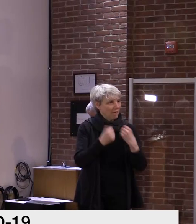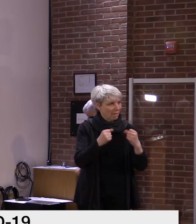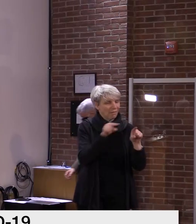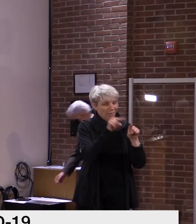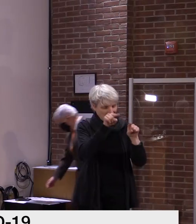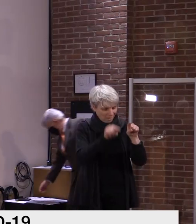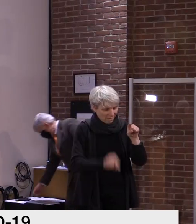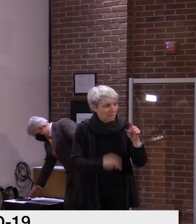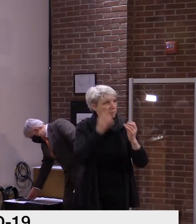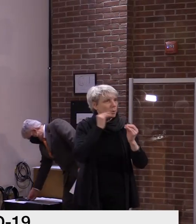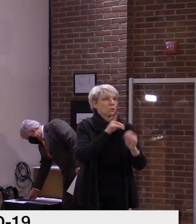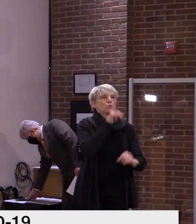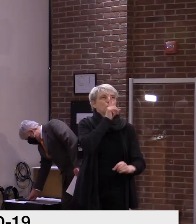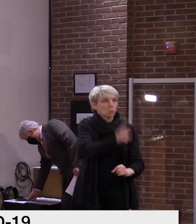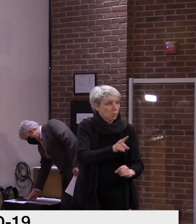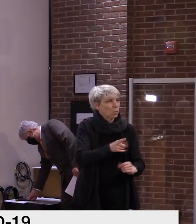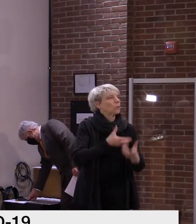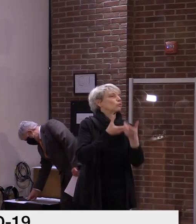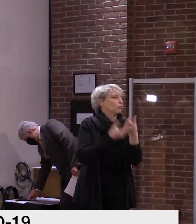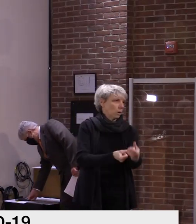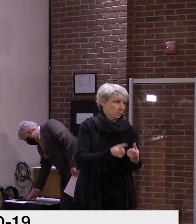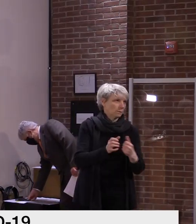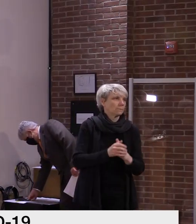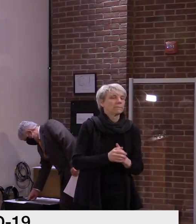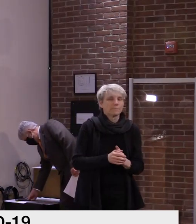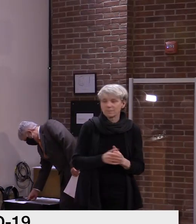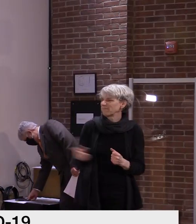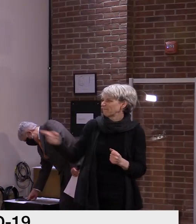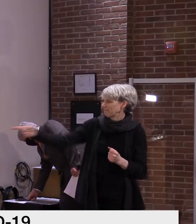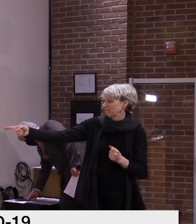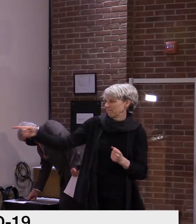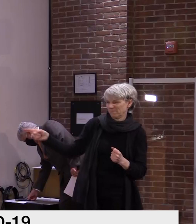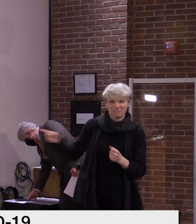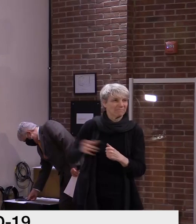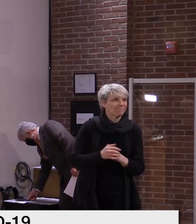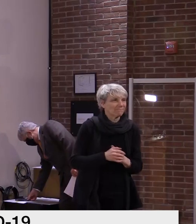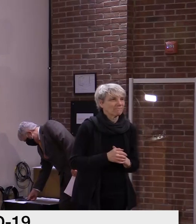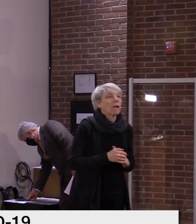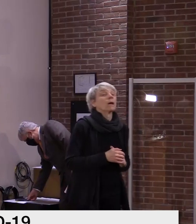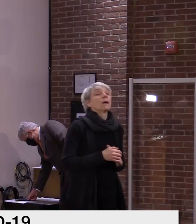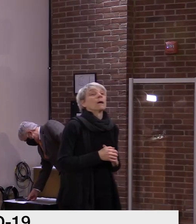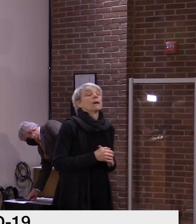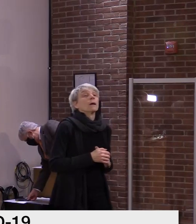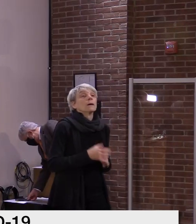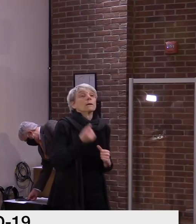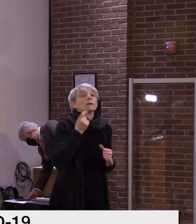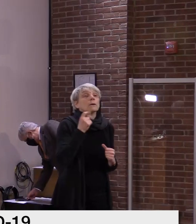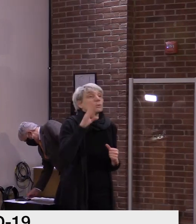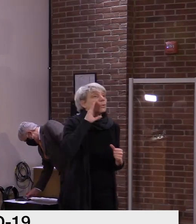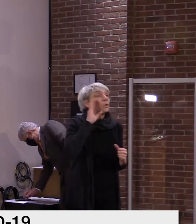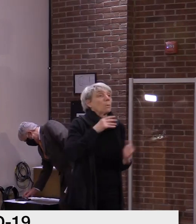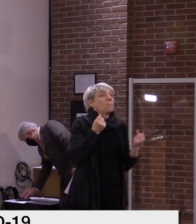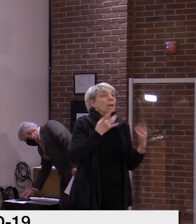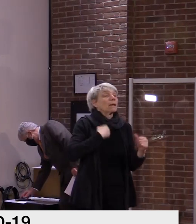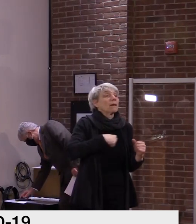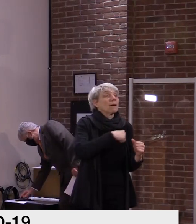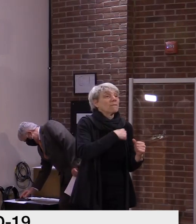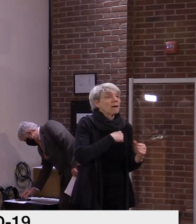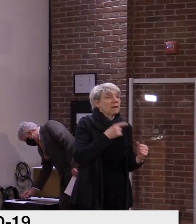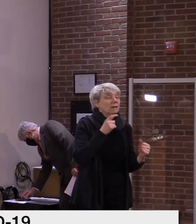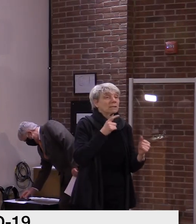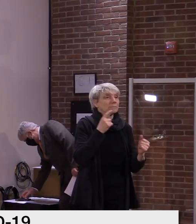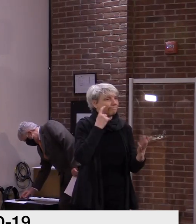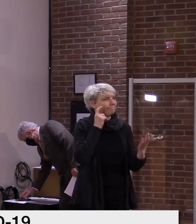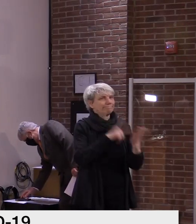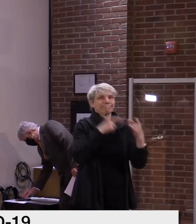decision. And speaking of trusted healthcare professionals, many of us have marked the beginning of Nurses Week